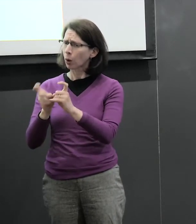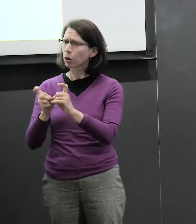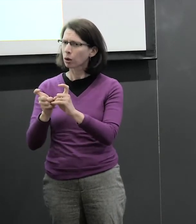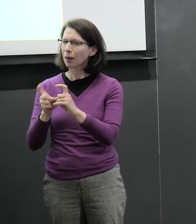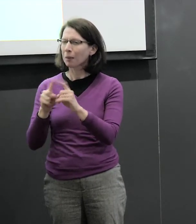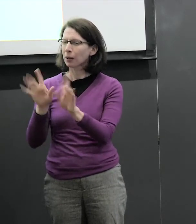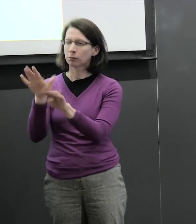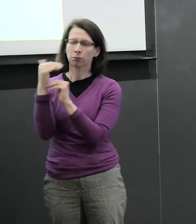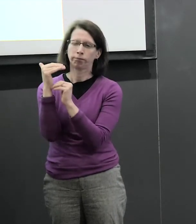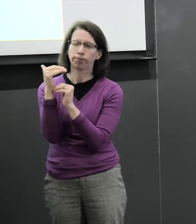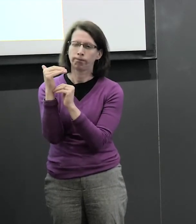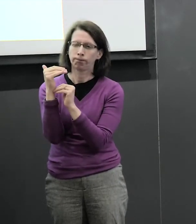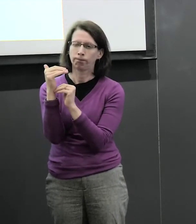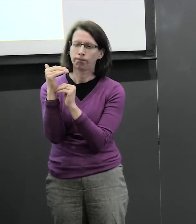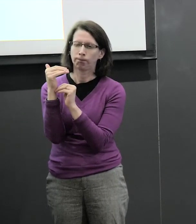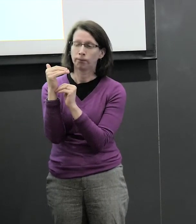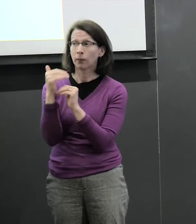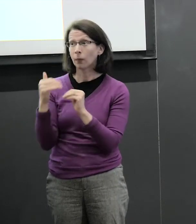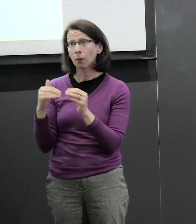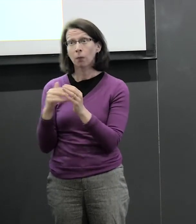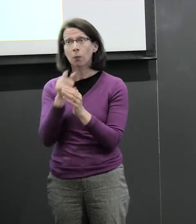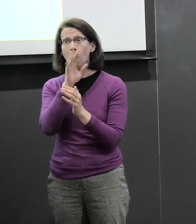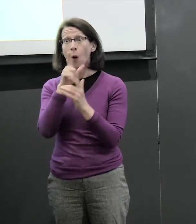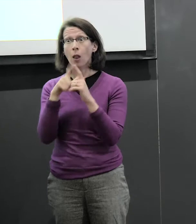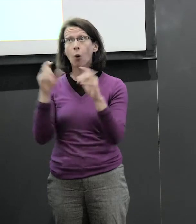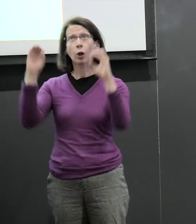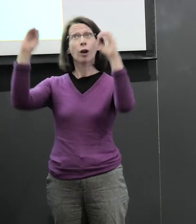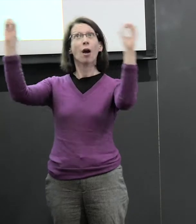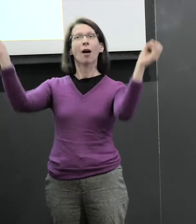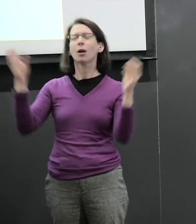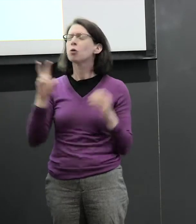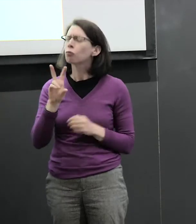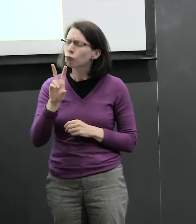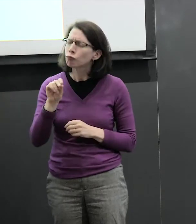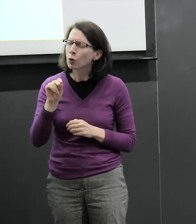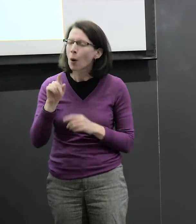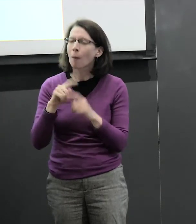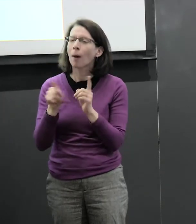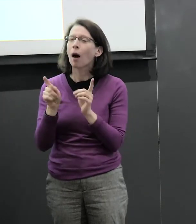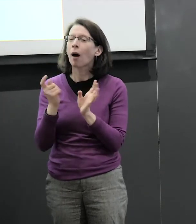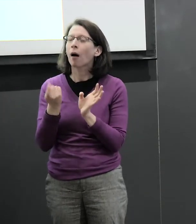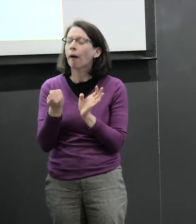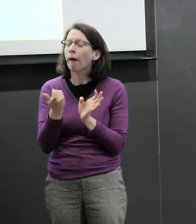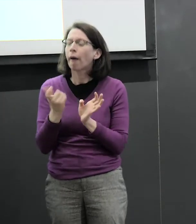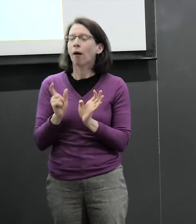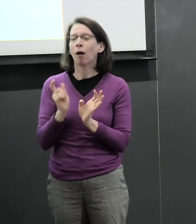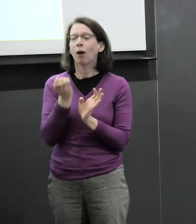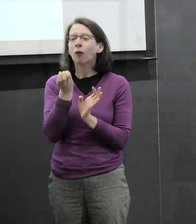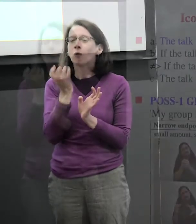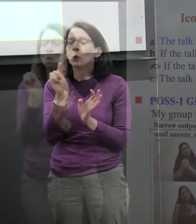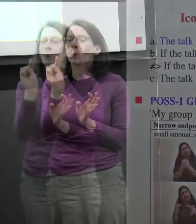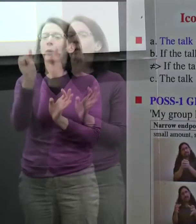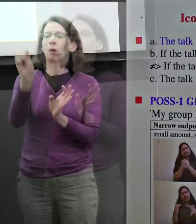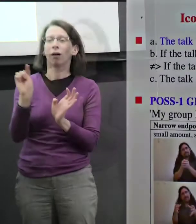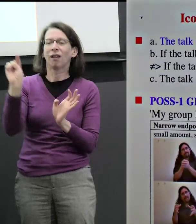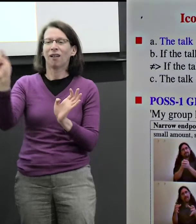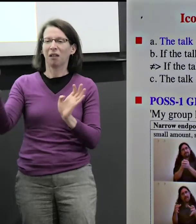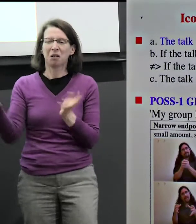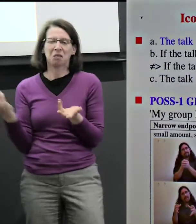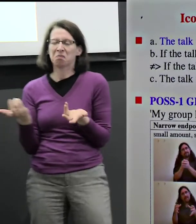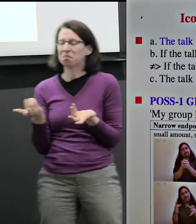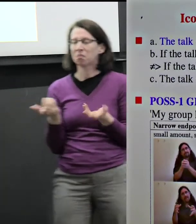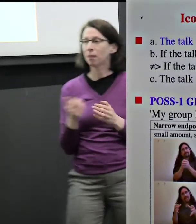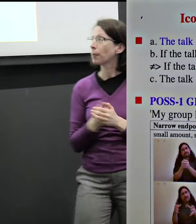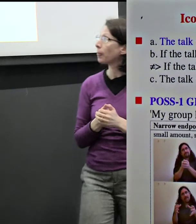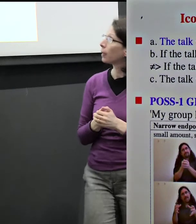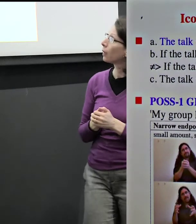sort iconic modulations don't exist in spoken language. It's just they're super restricted. Here is the example. You say,